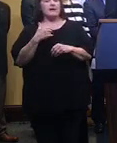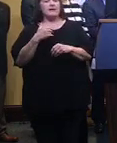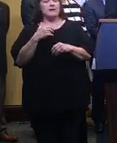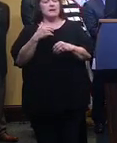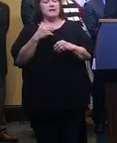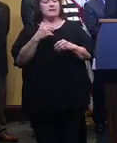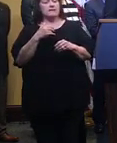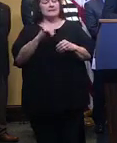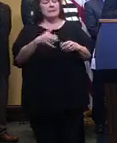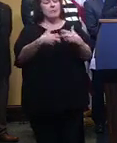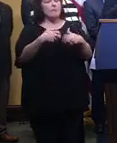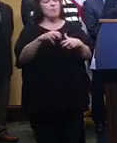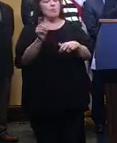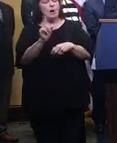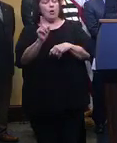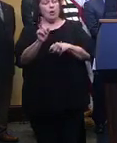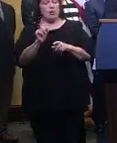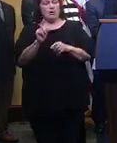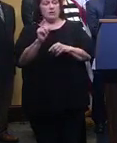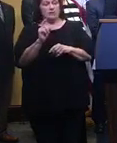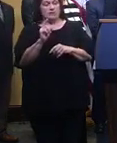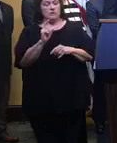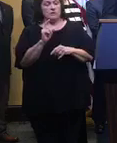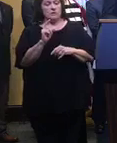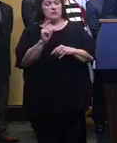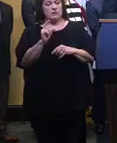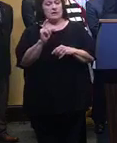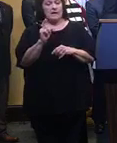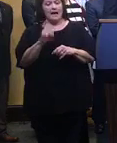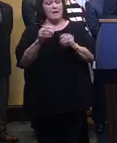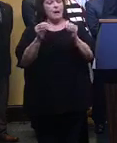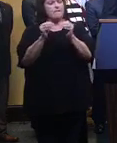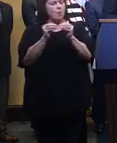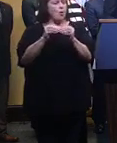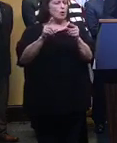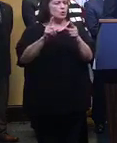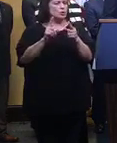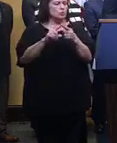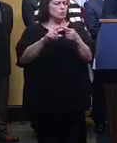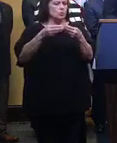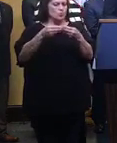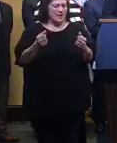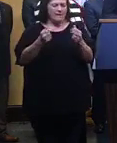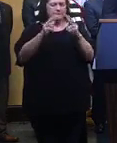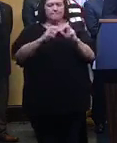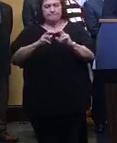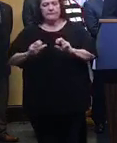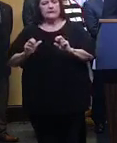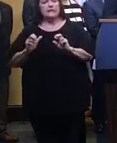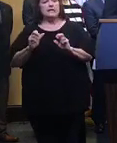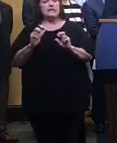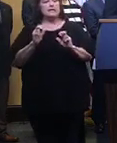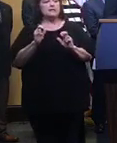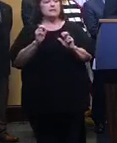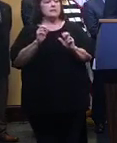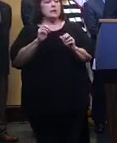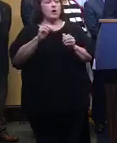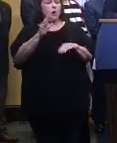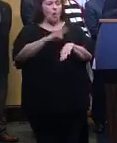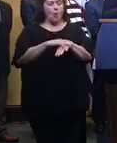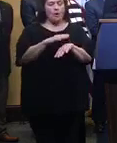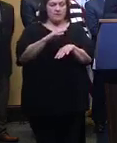subsidence is one of those things where we are really looking into. We have some analytics coming out of some of the best minds on the question of